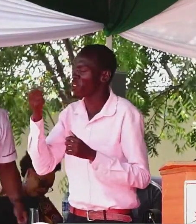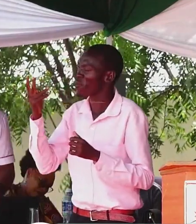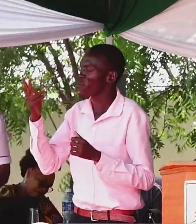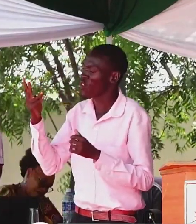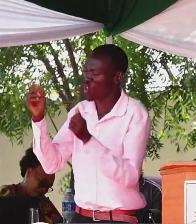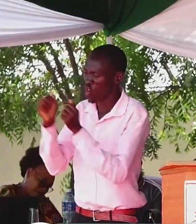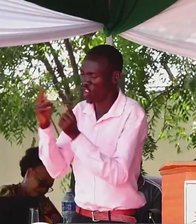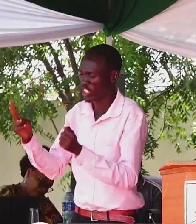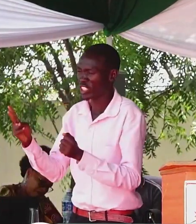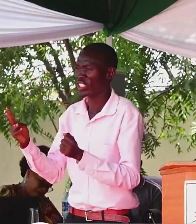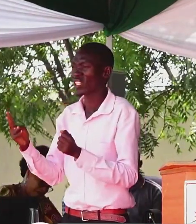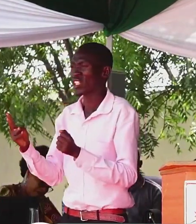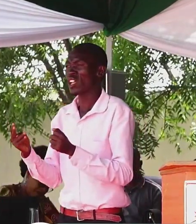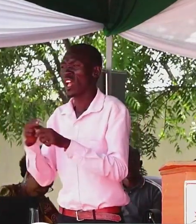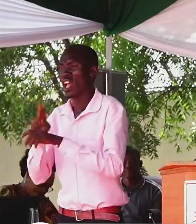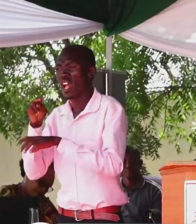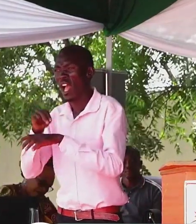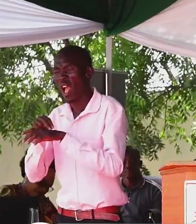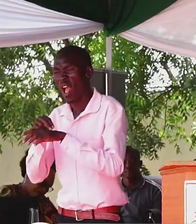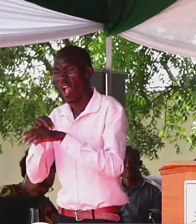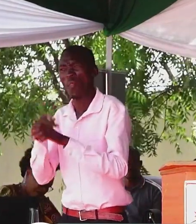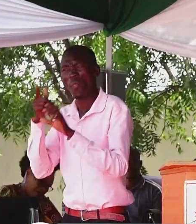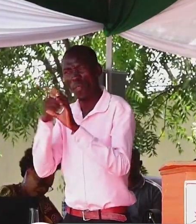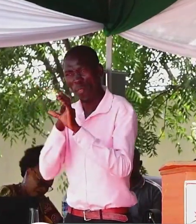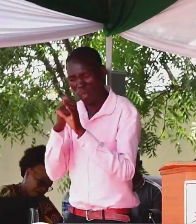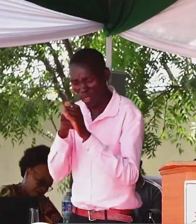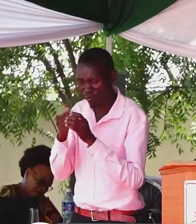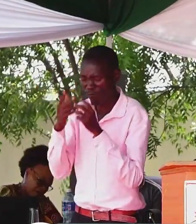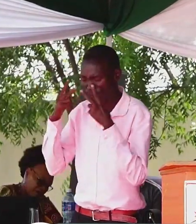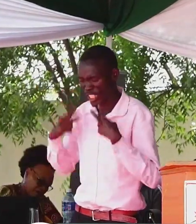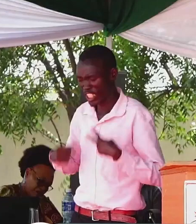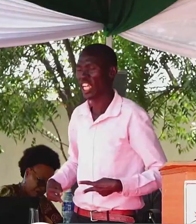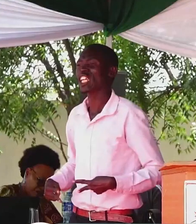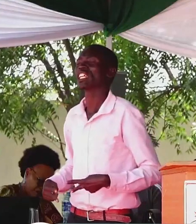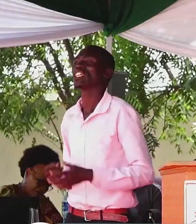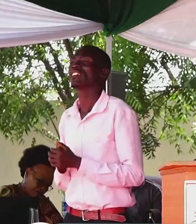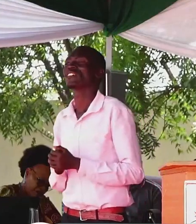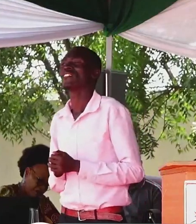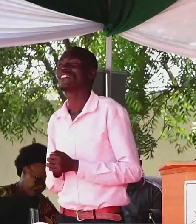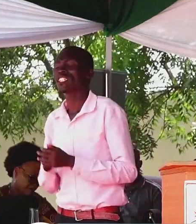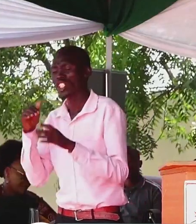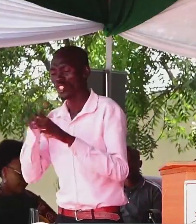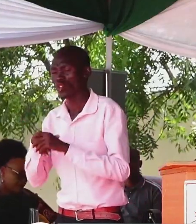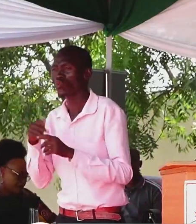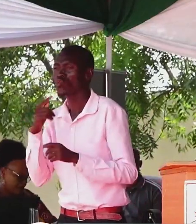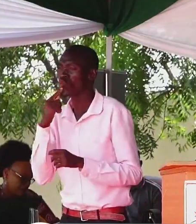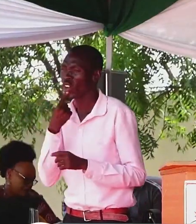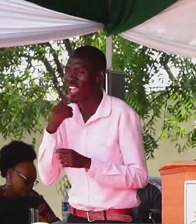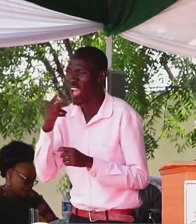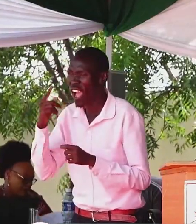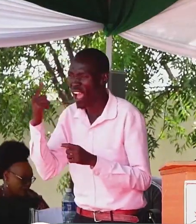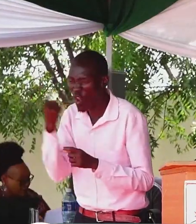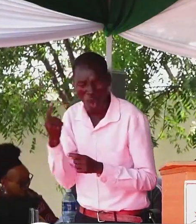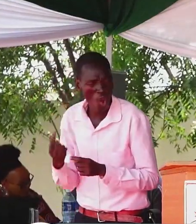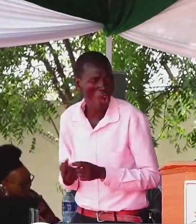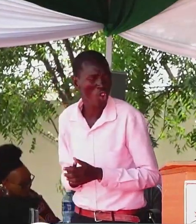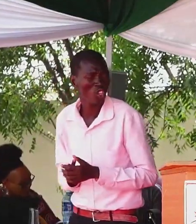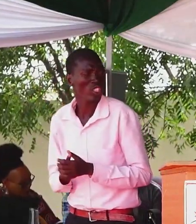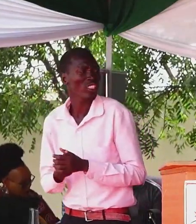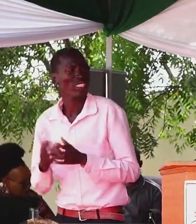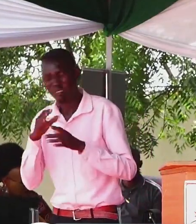514, both virtually and physically. In Turkana alone, I want